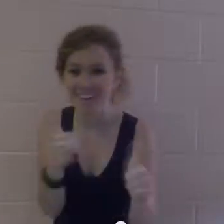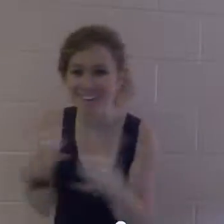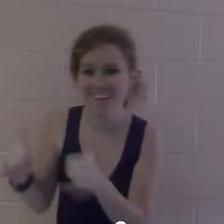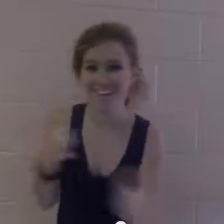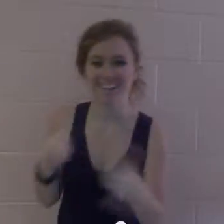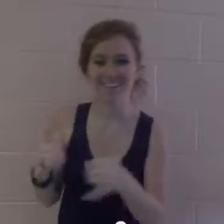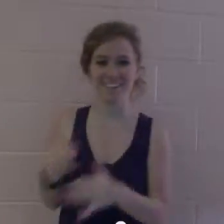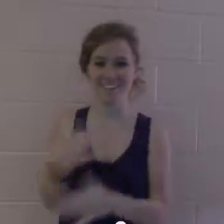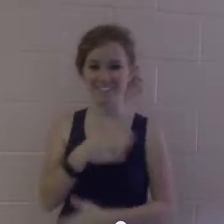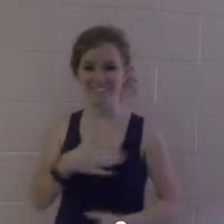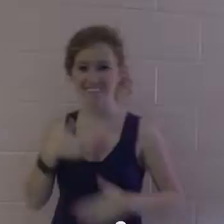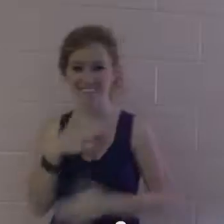lions to play with.